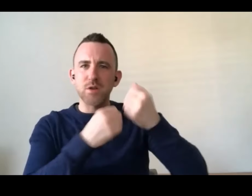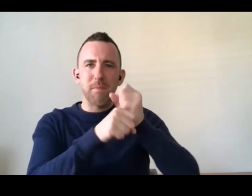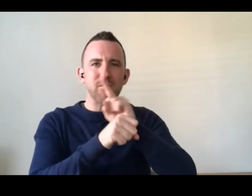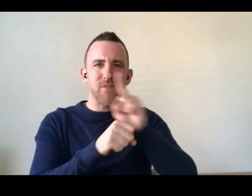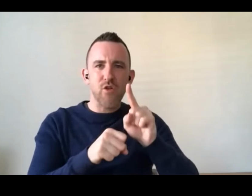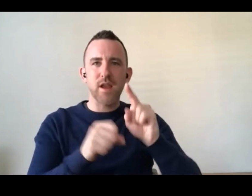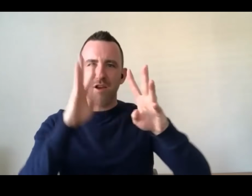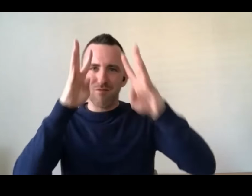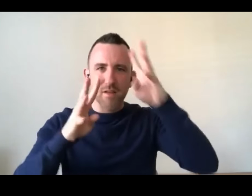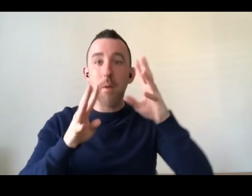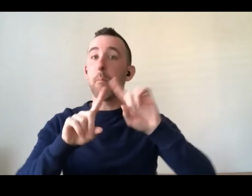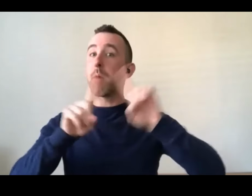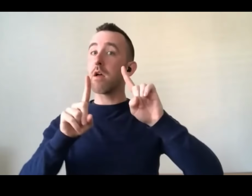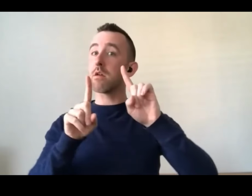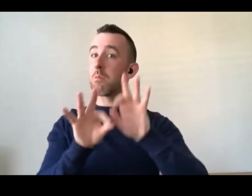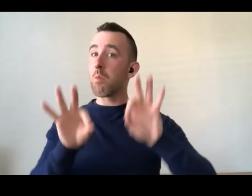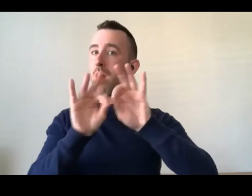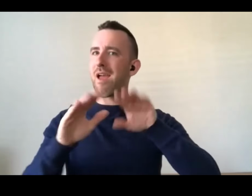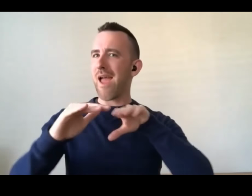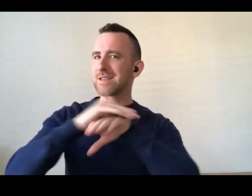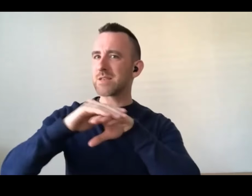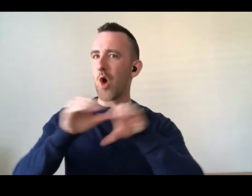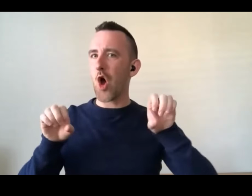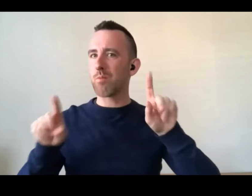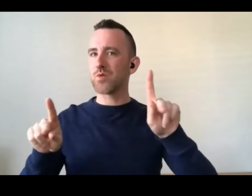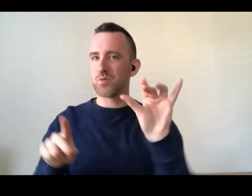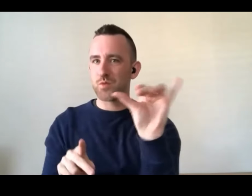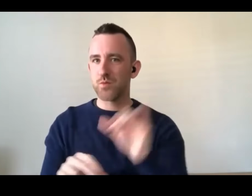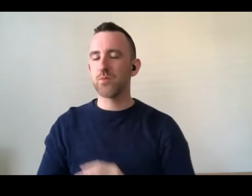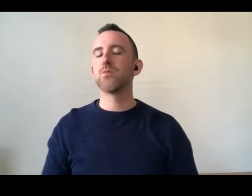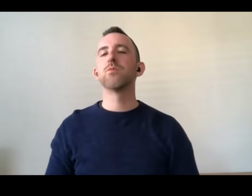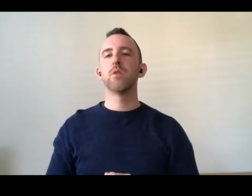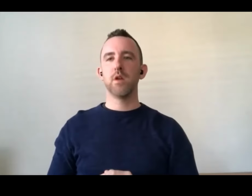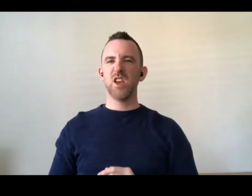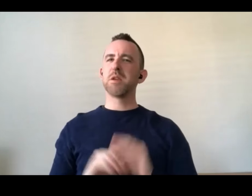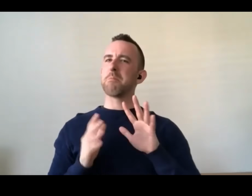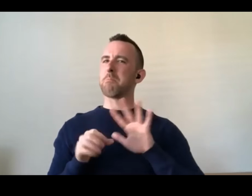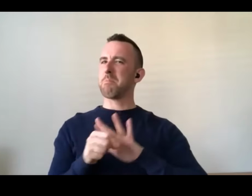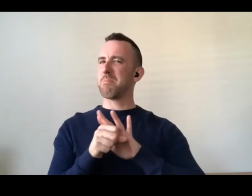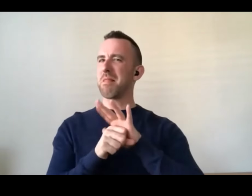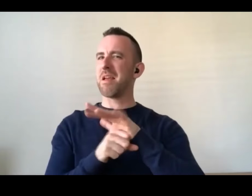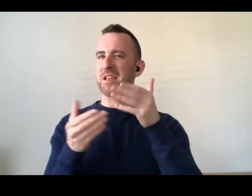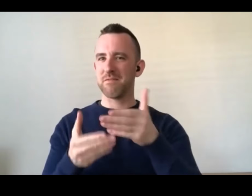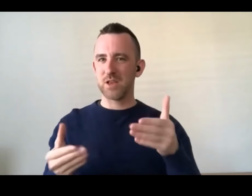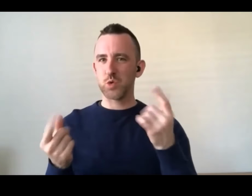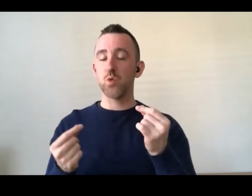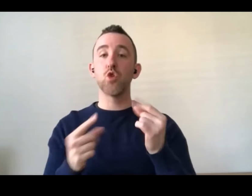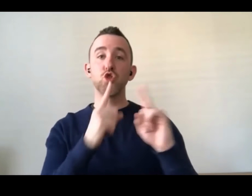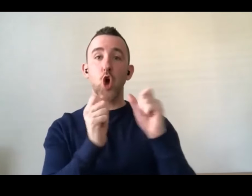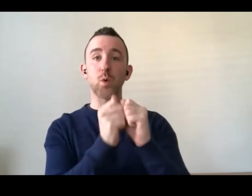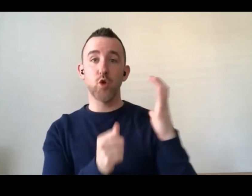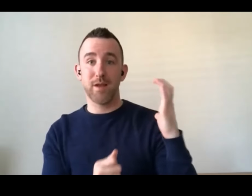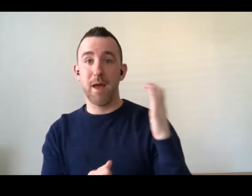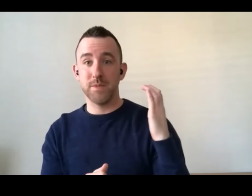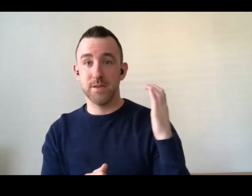creative but accessible opportunity for everybody. There should be plenty of things to do. Talk to your captain, let them